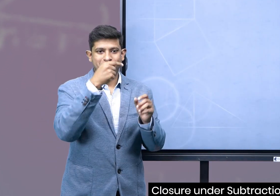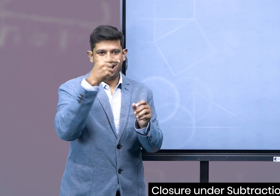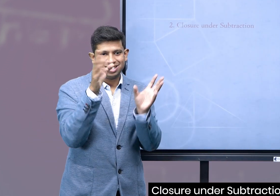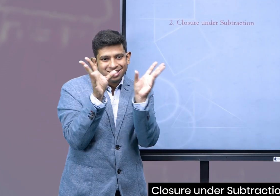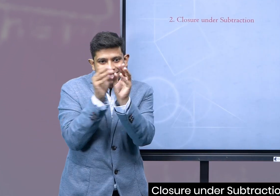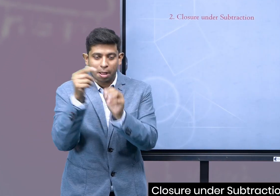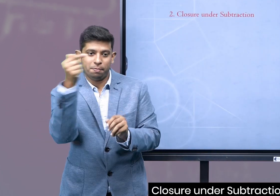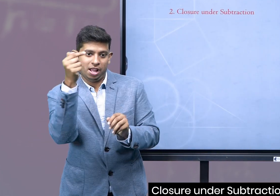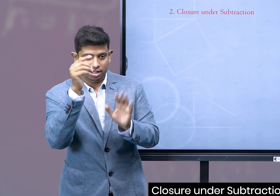Closure under subtraction.